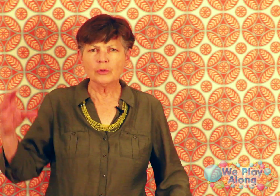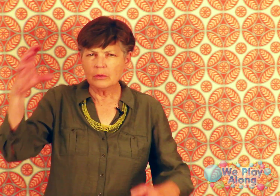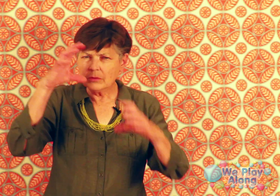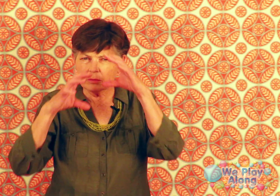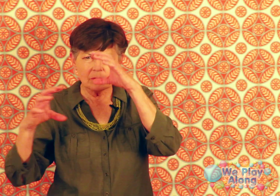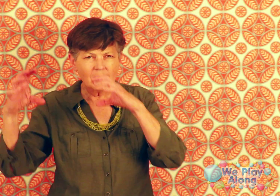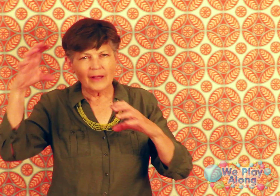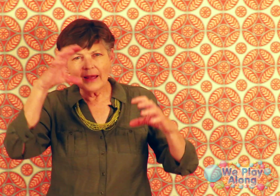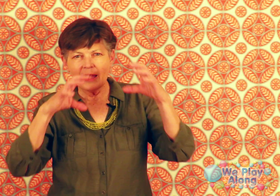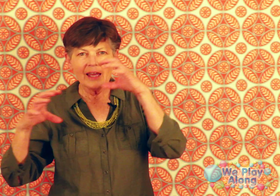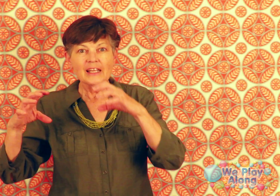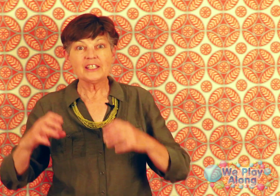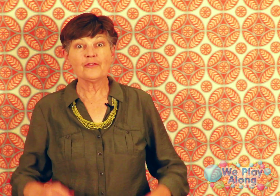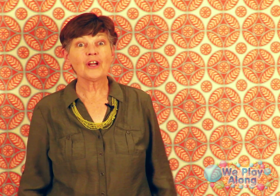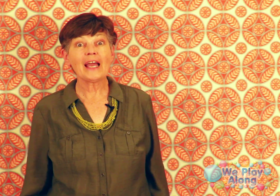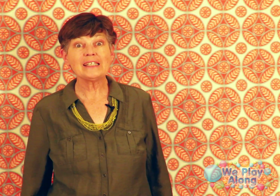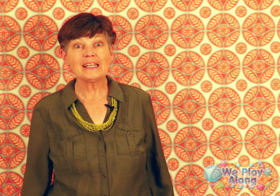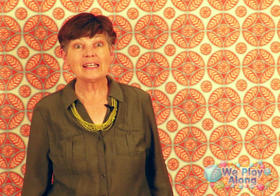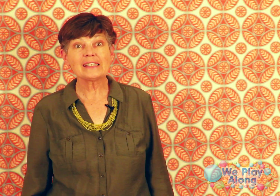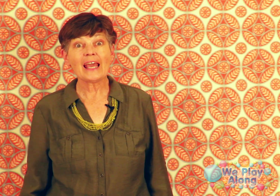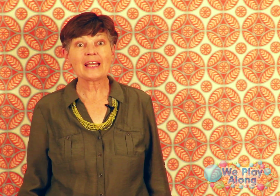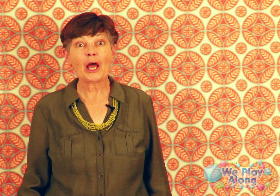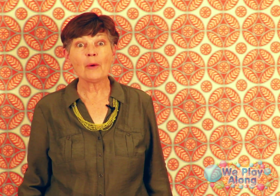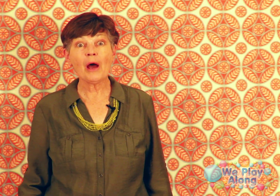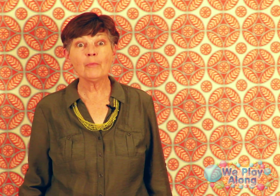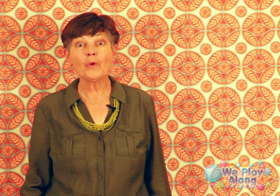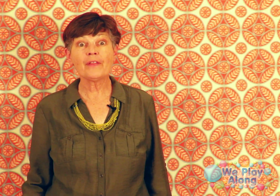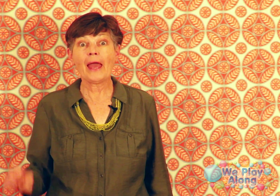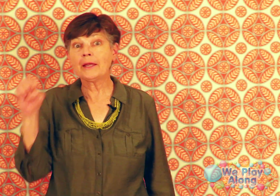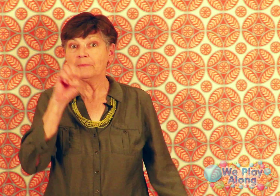to different ideas and come up with and